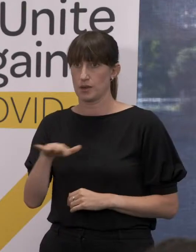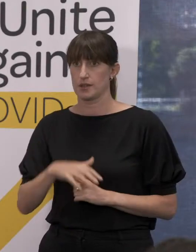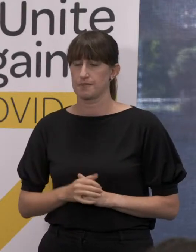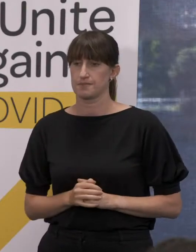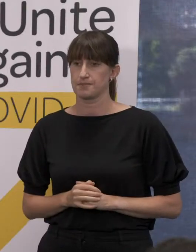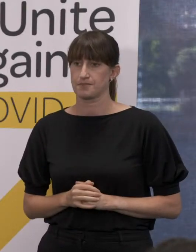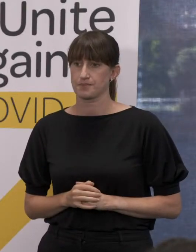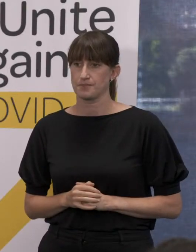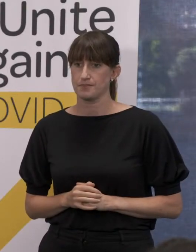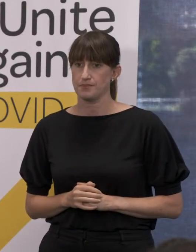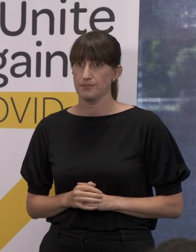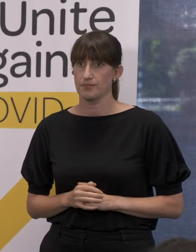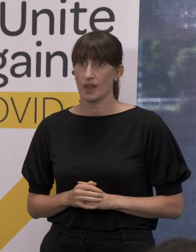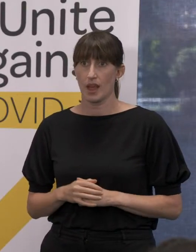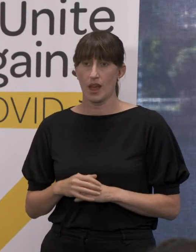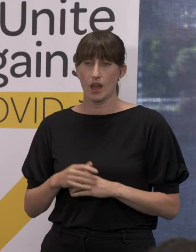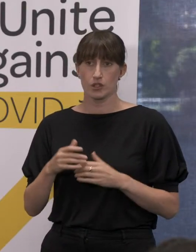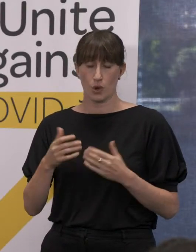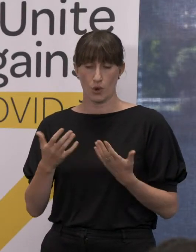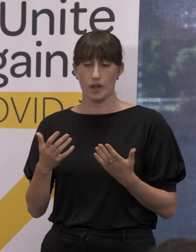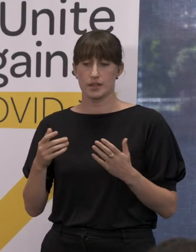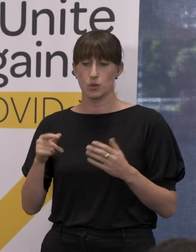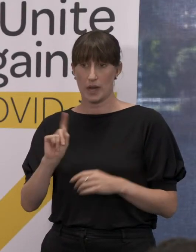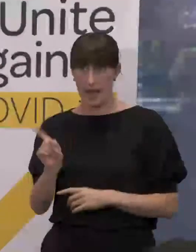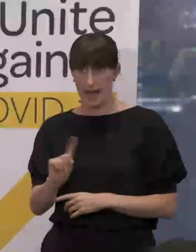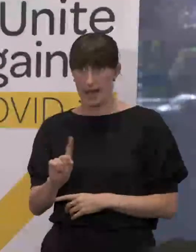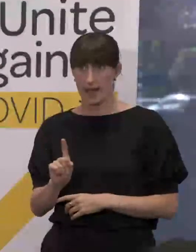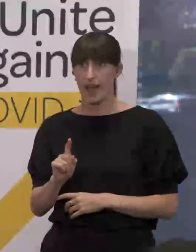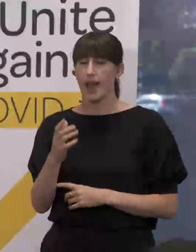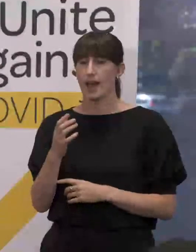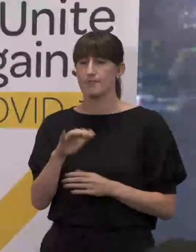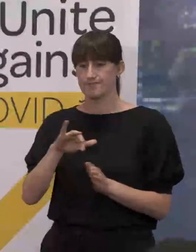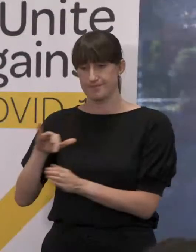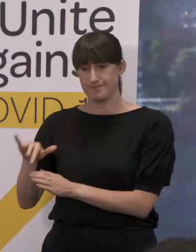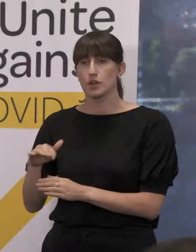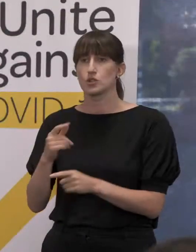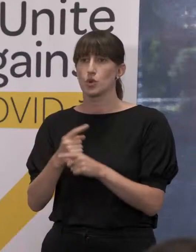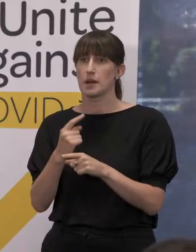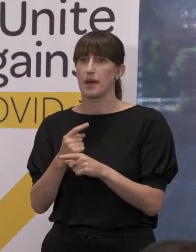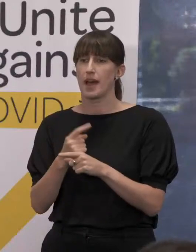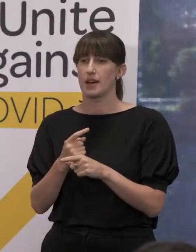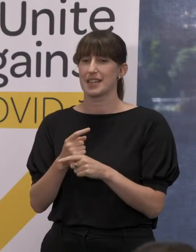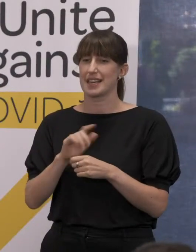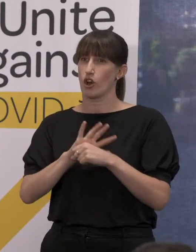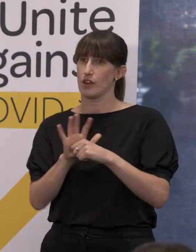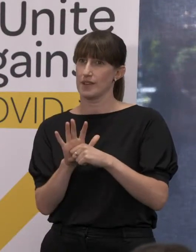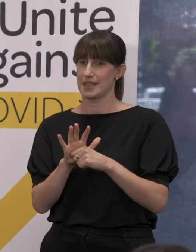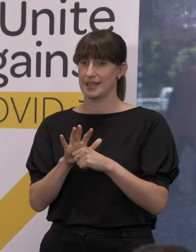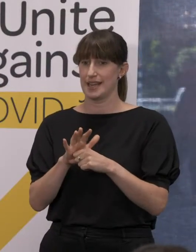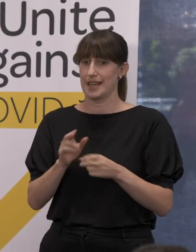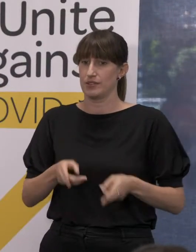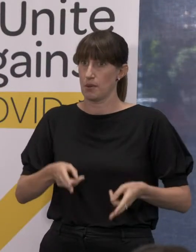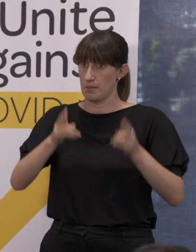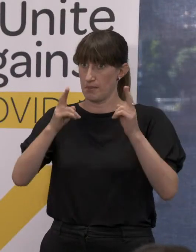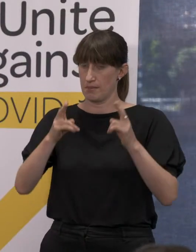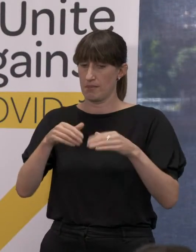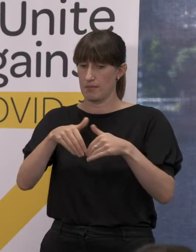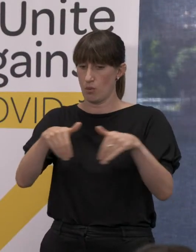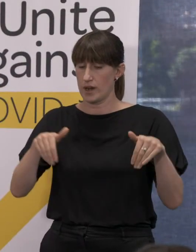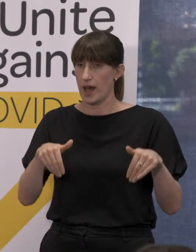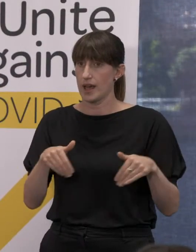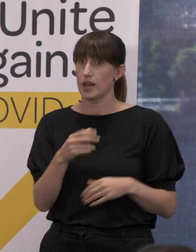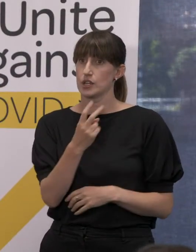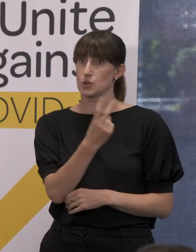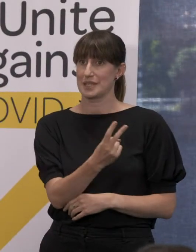Furthermore, and I think this is significant, today we are reporting 23 new positive COVID-19 cases, border-related, in